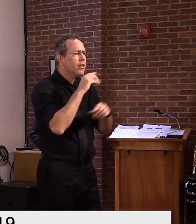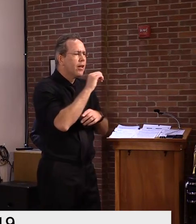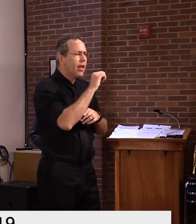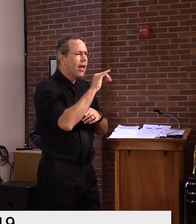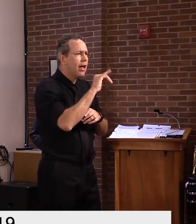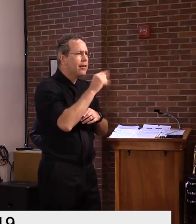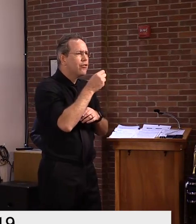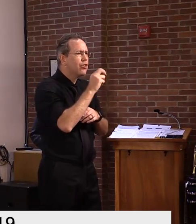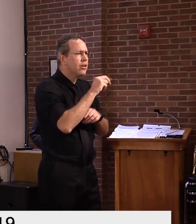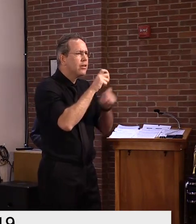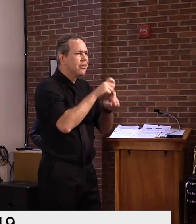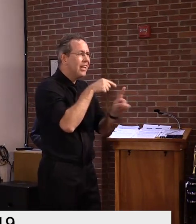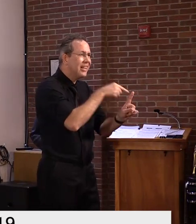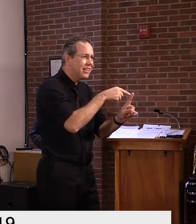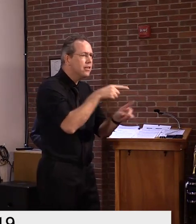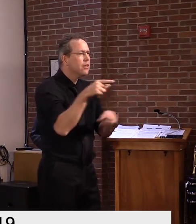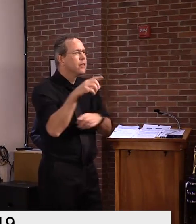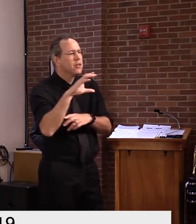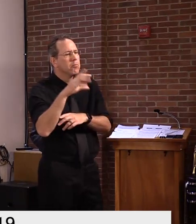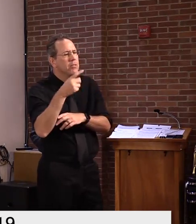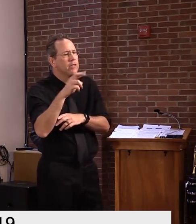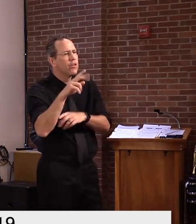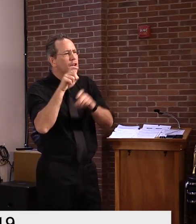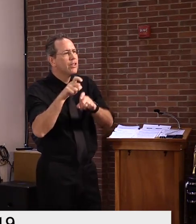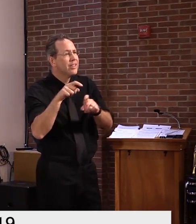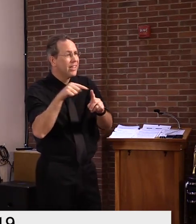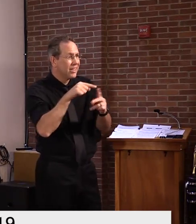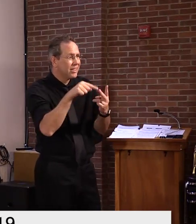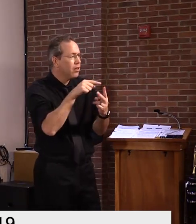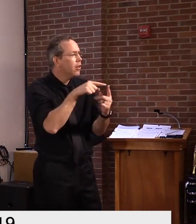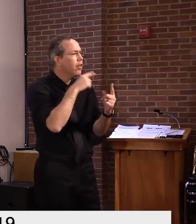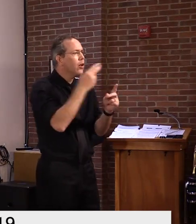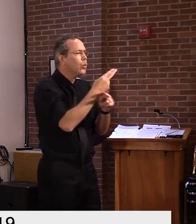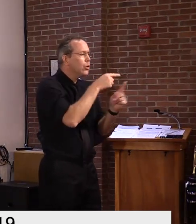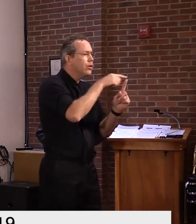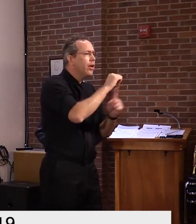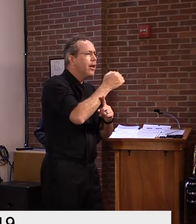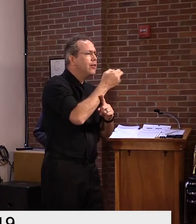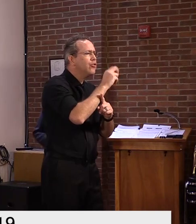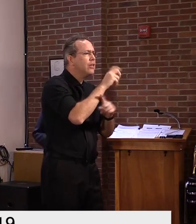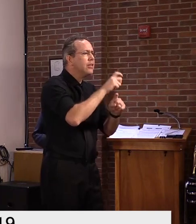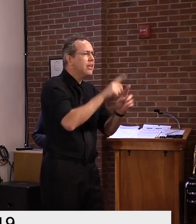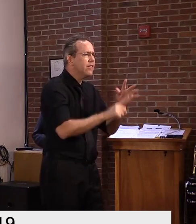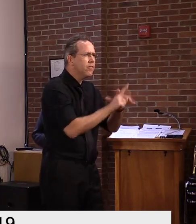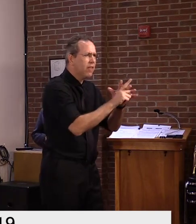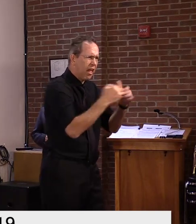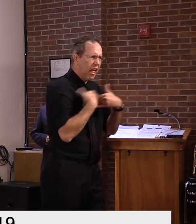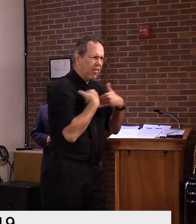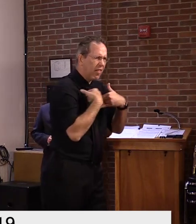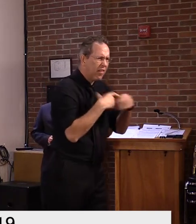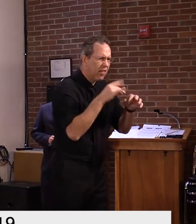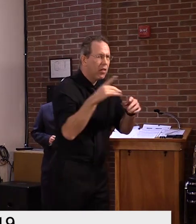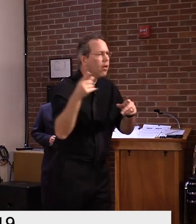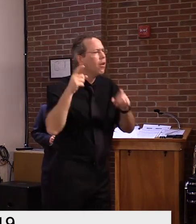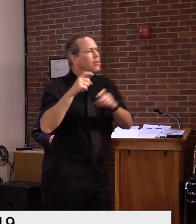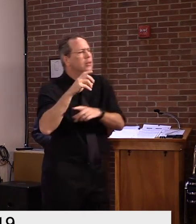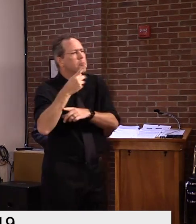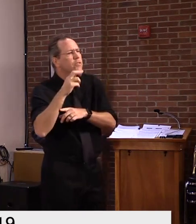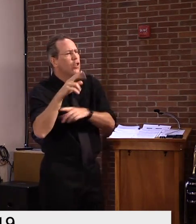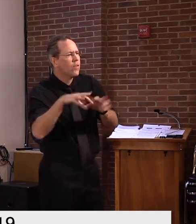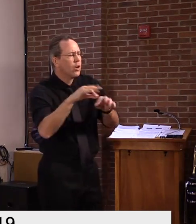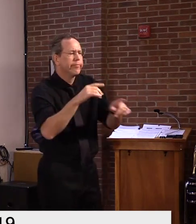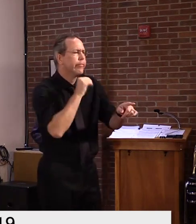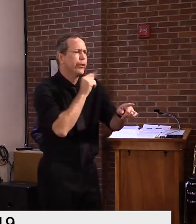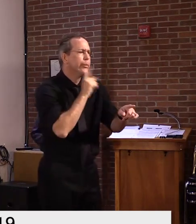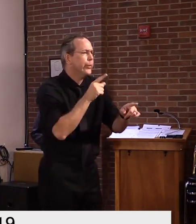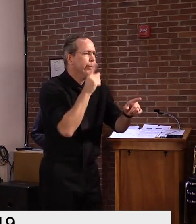Good morning, Kat. You're correct. For those who haven't read the Quidel press release, the FDA's